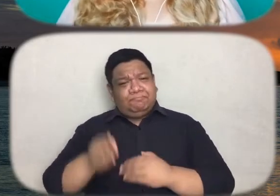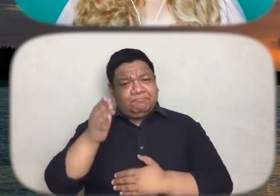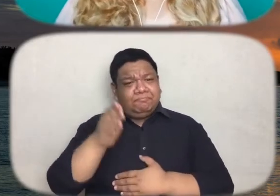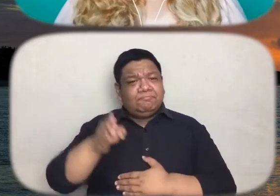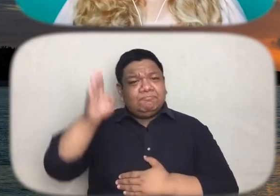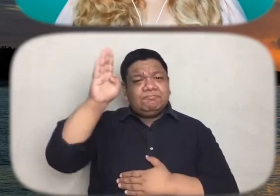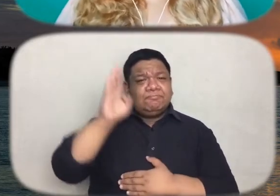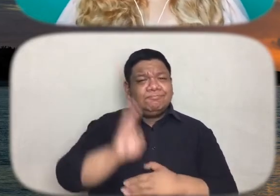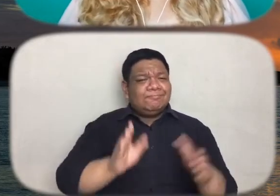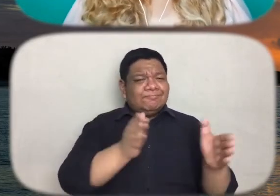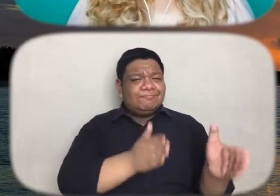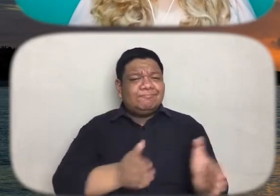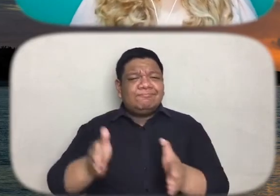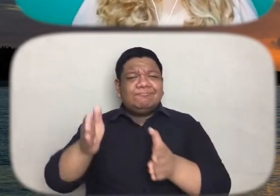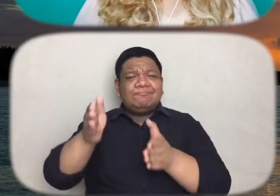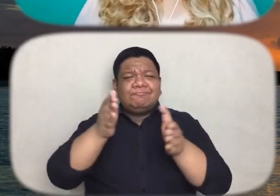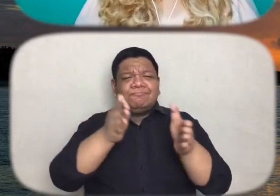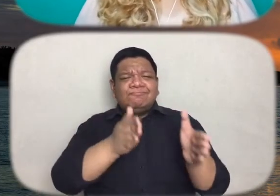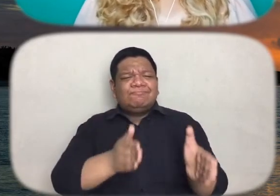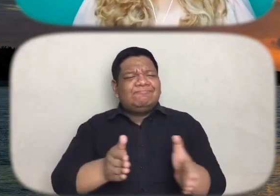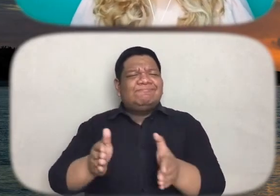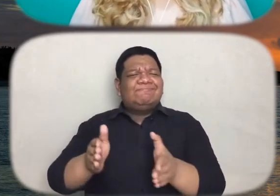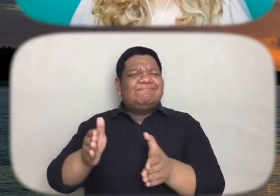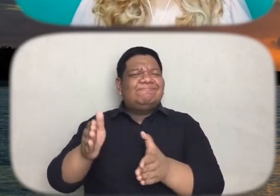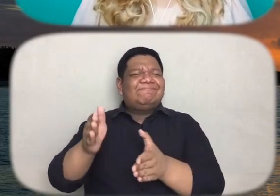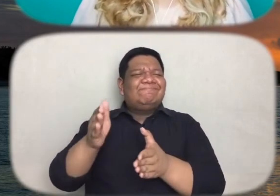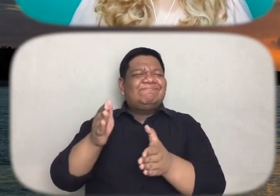are. Jehovah